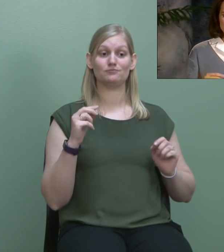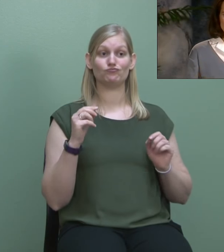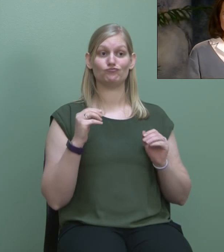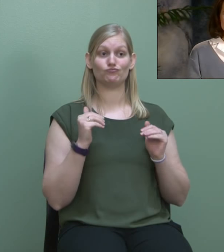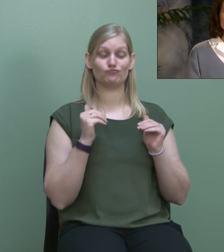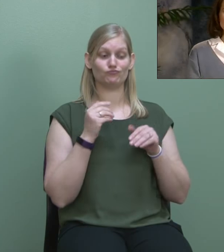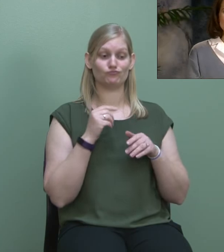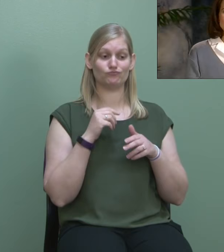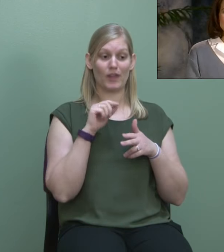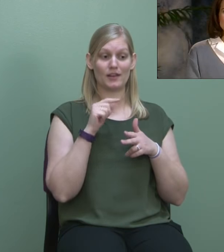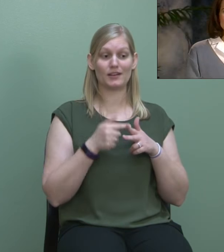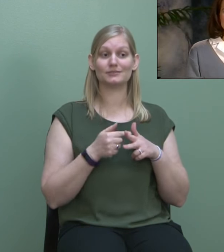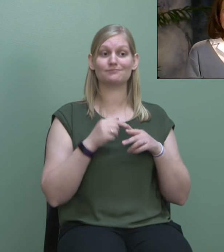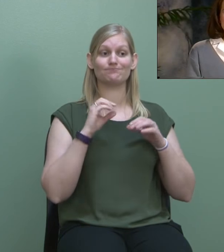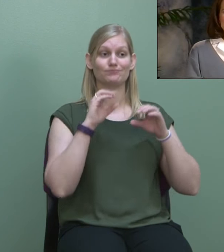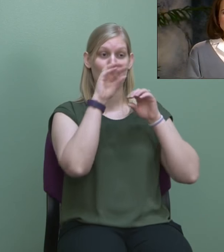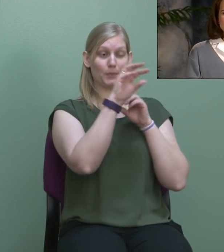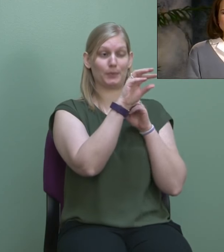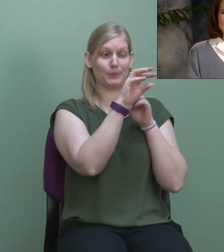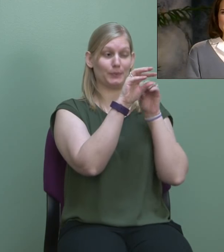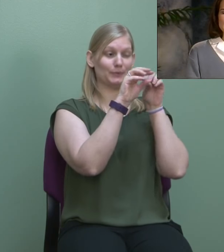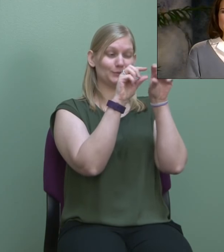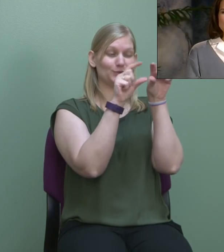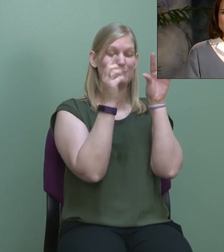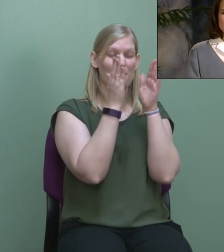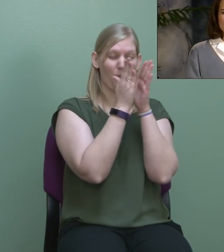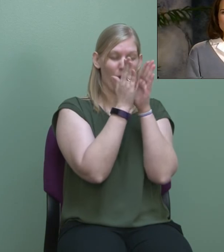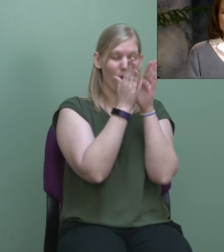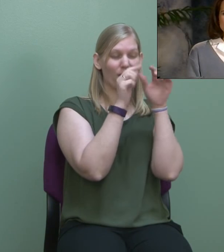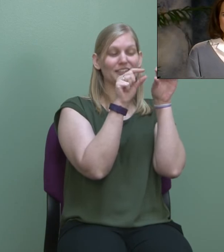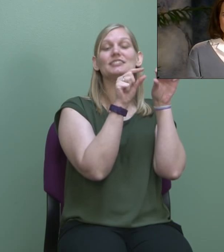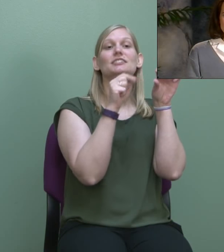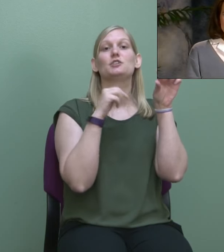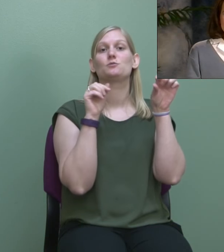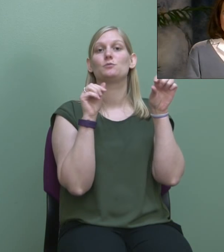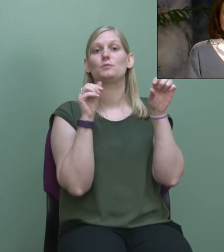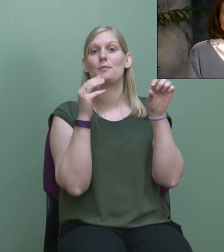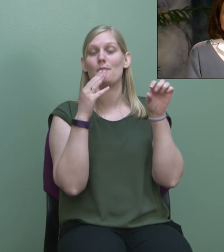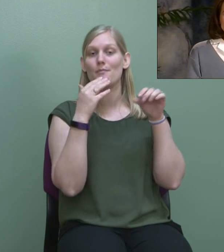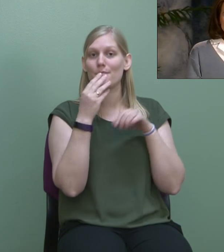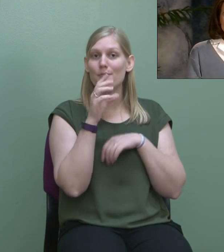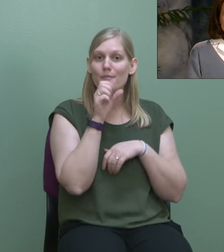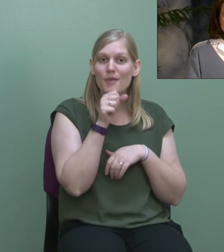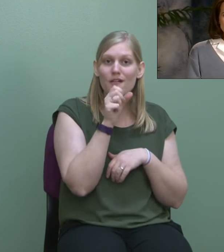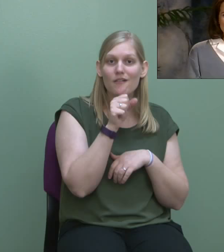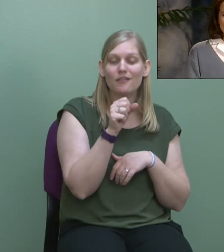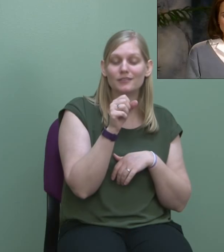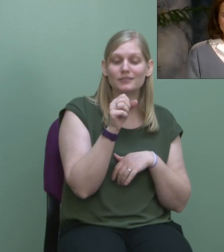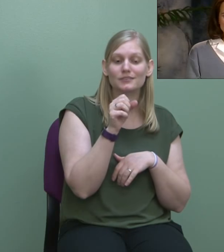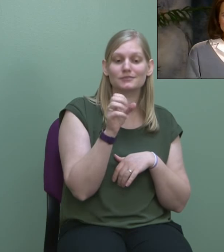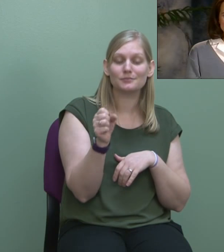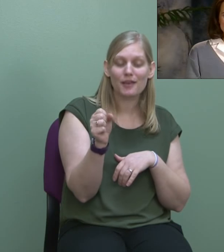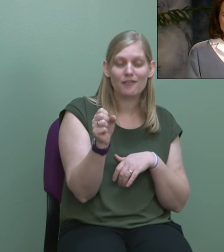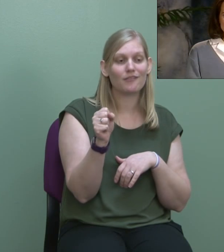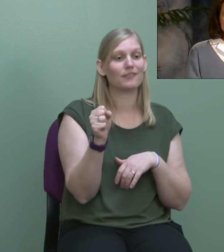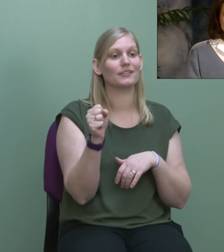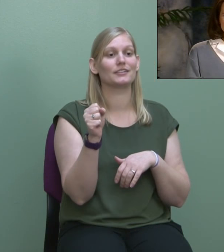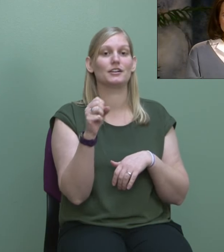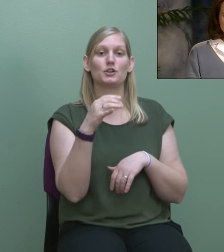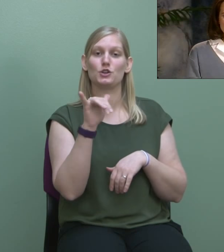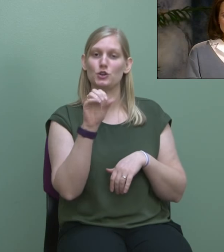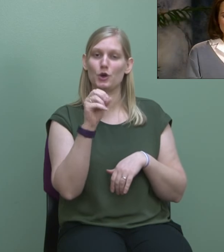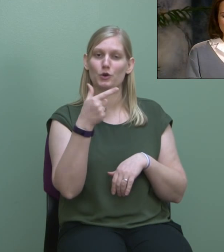the milk, yogurt, and cheese group. This is where we get most of our calcium. It is also a great source for our protein as